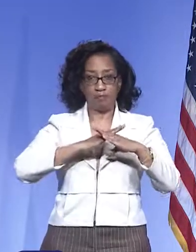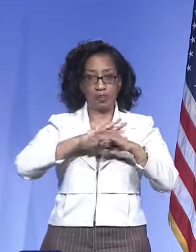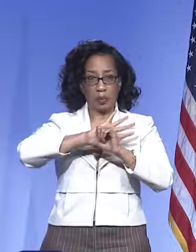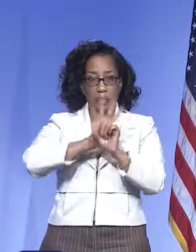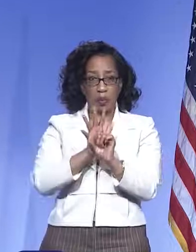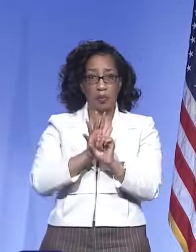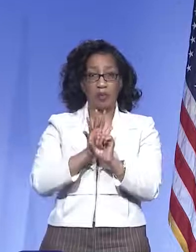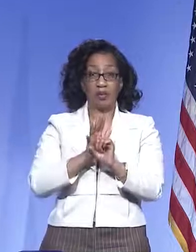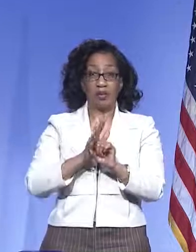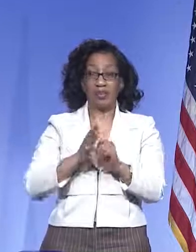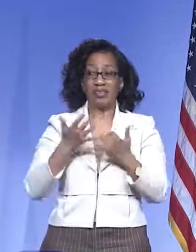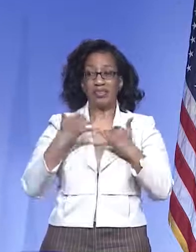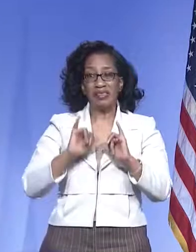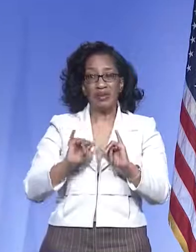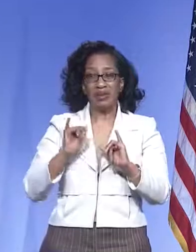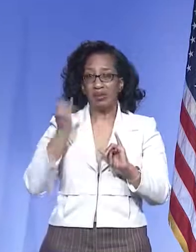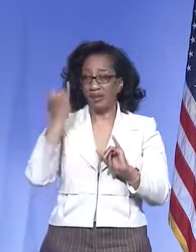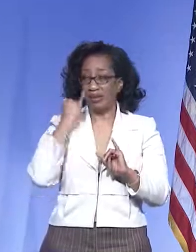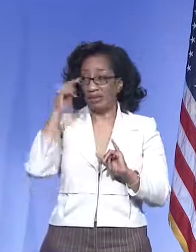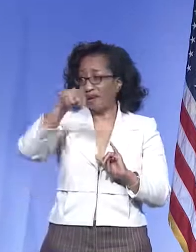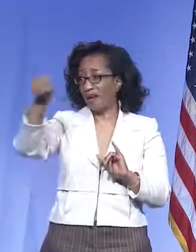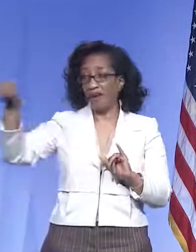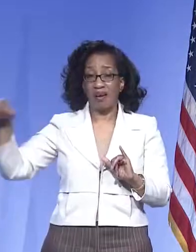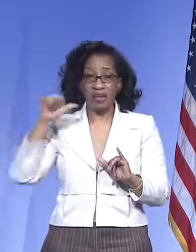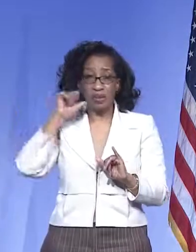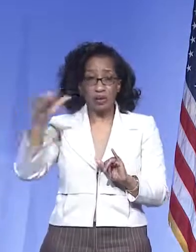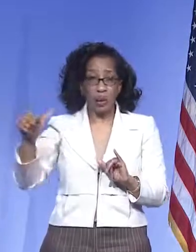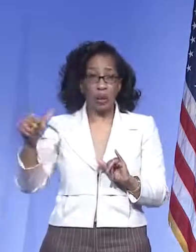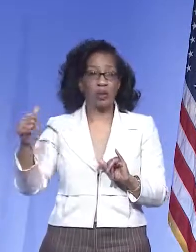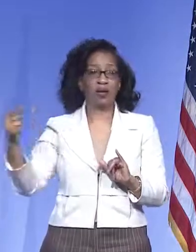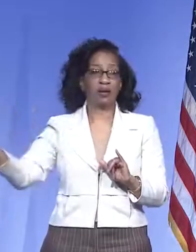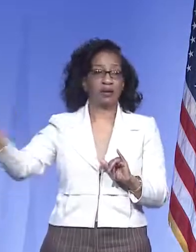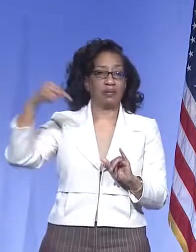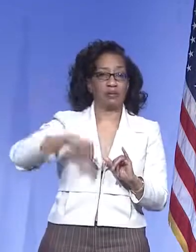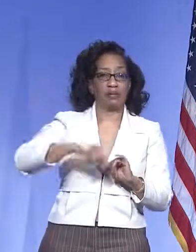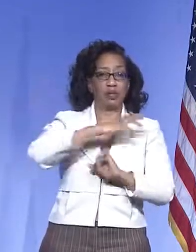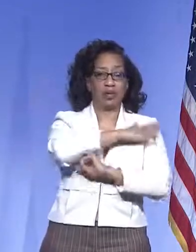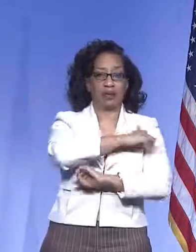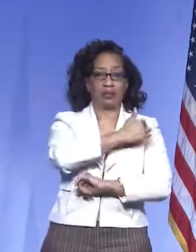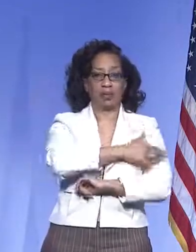the vaccine. So, David, you may want to talk about the phenomenon there.